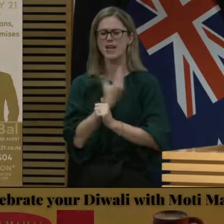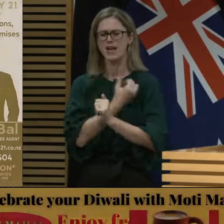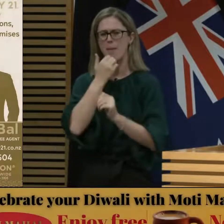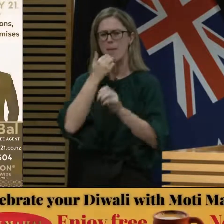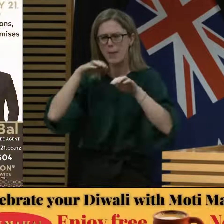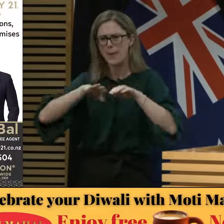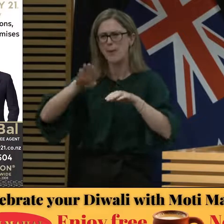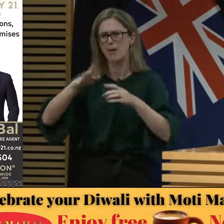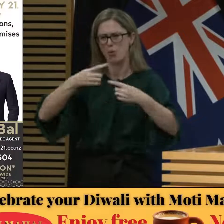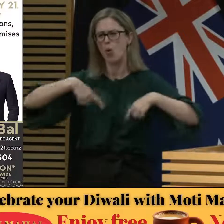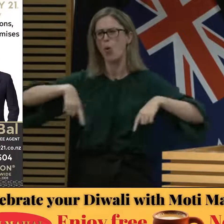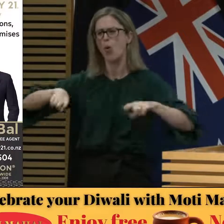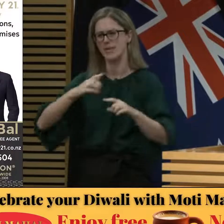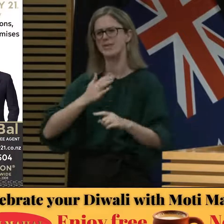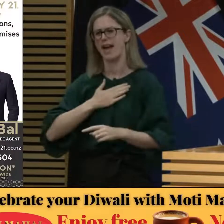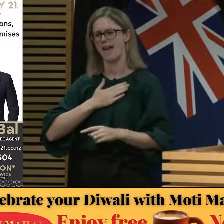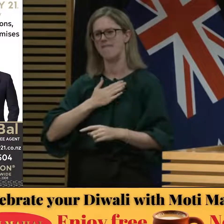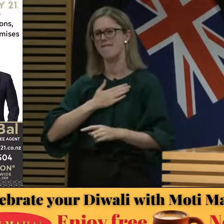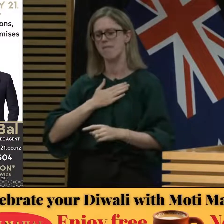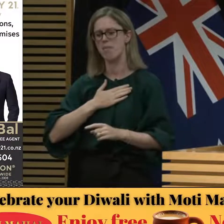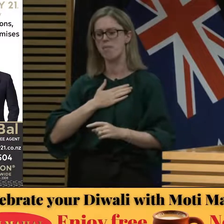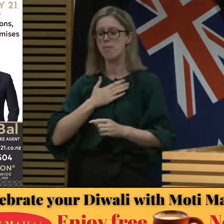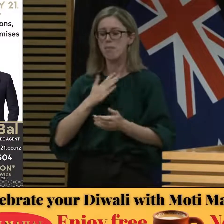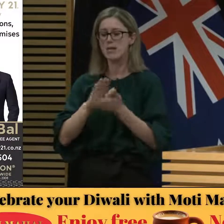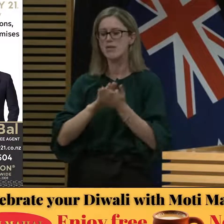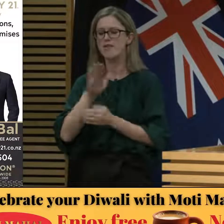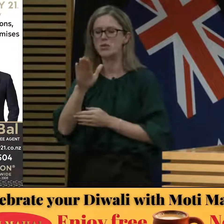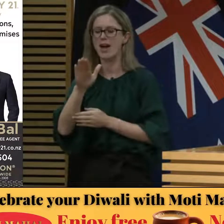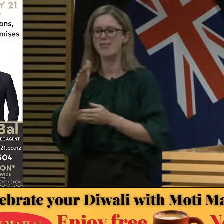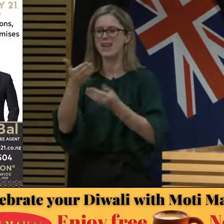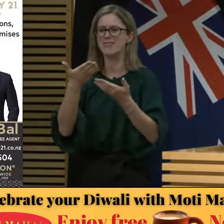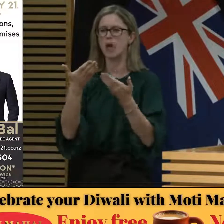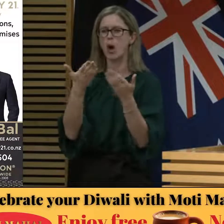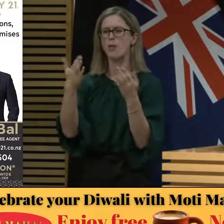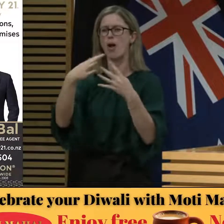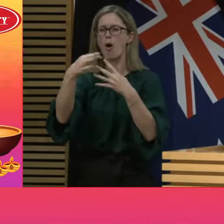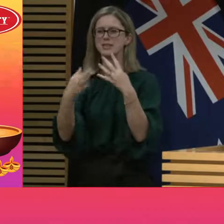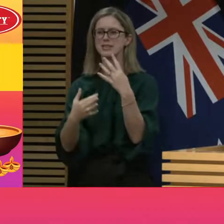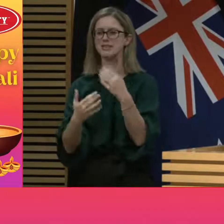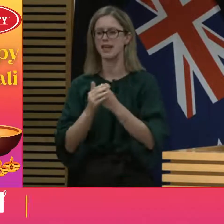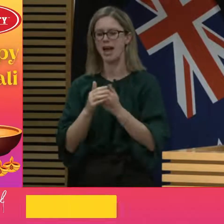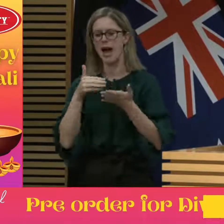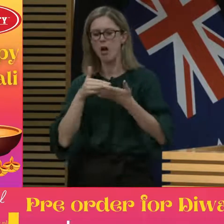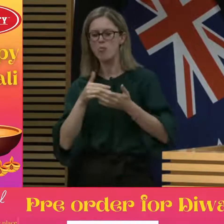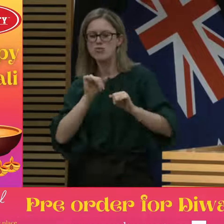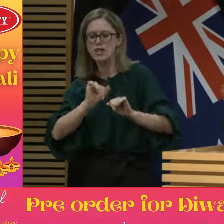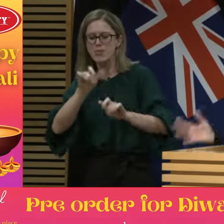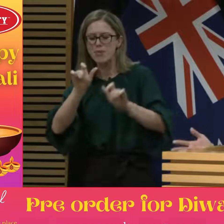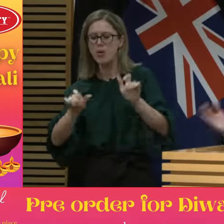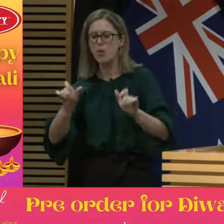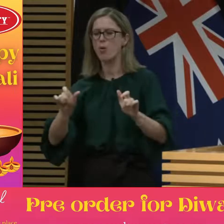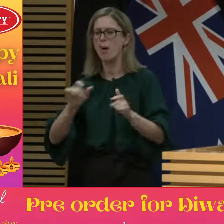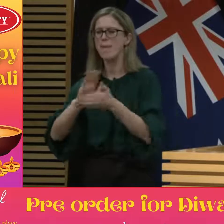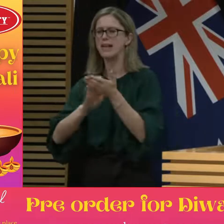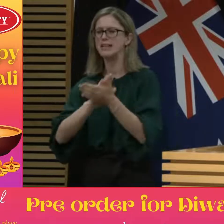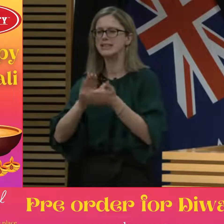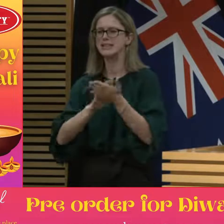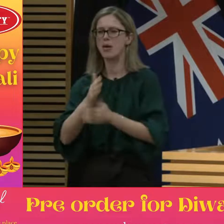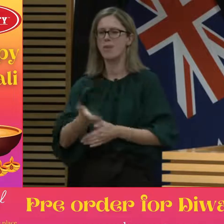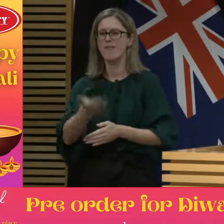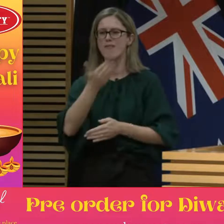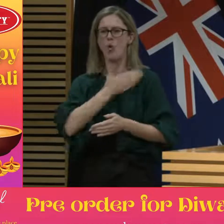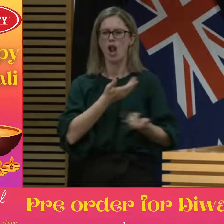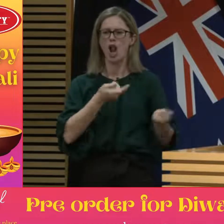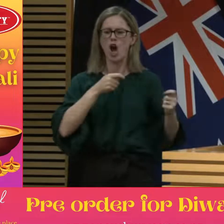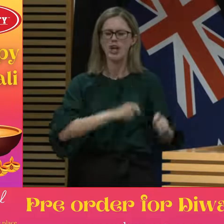we all are. That gives us options and the ability to keep people safe without having to use some of the more blanket restrictions that we've used